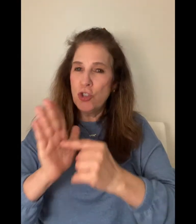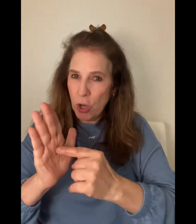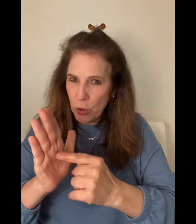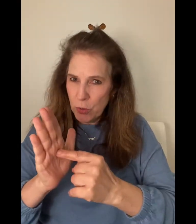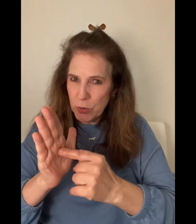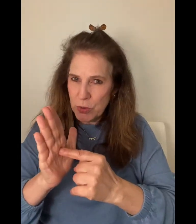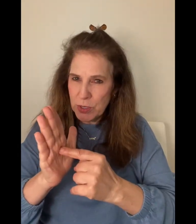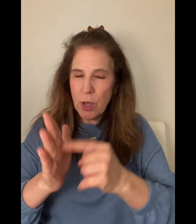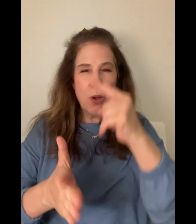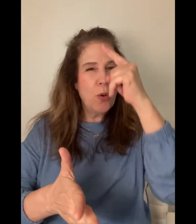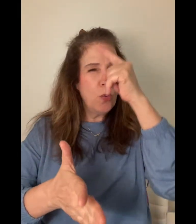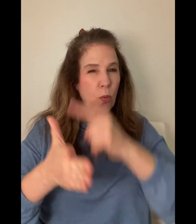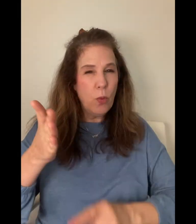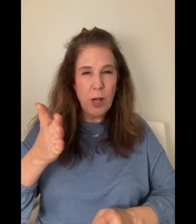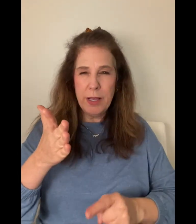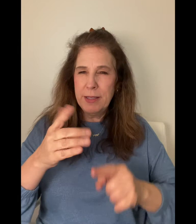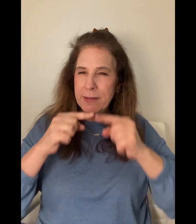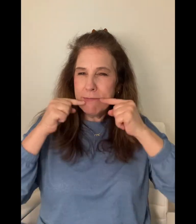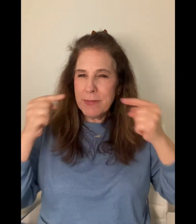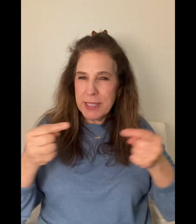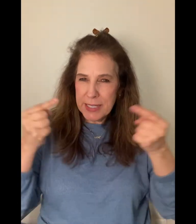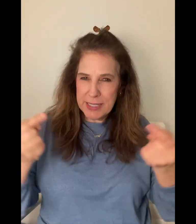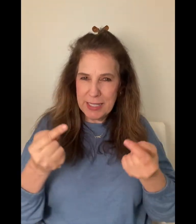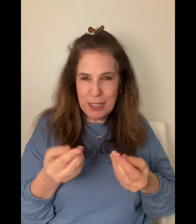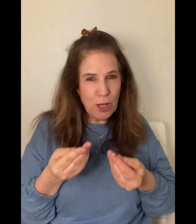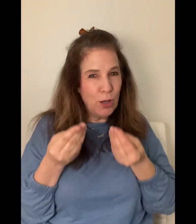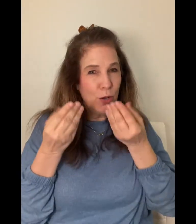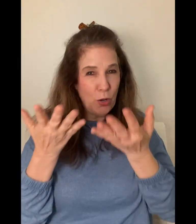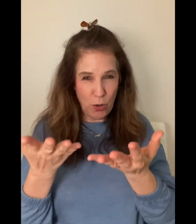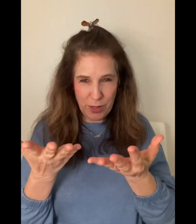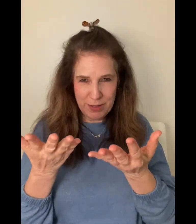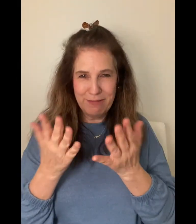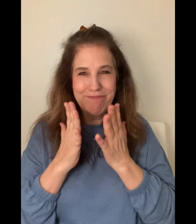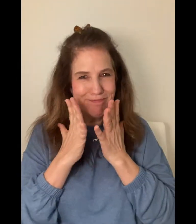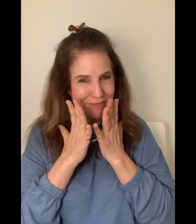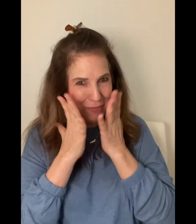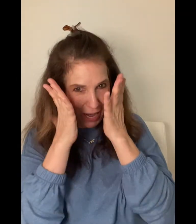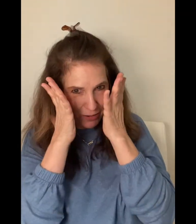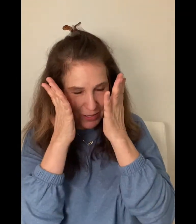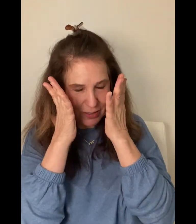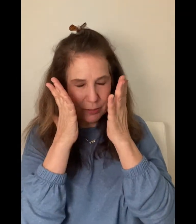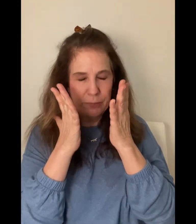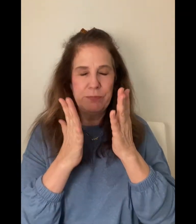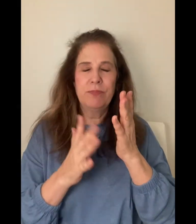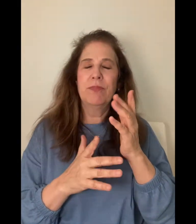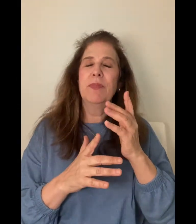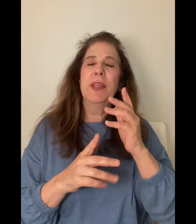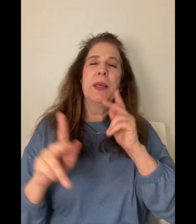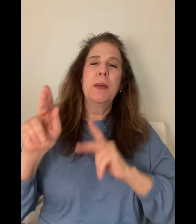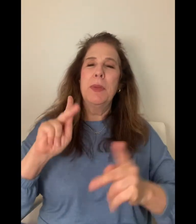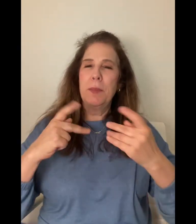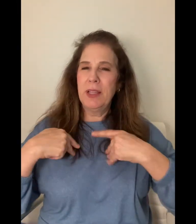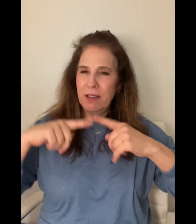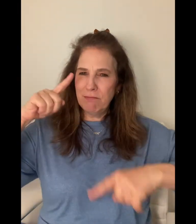had mind, they were intelligent and everything. They knew to differentiate between true and false.